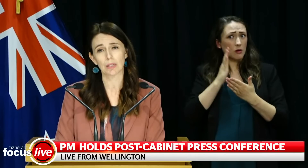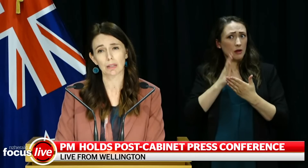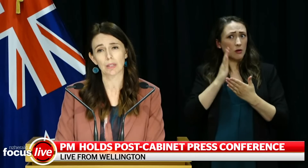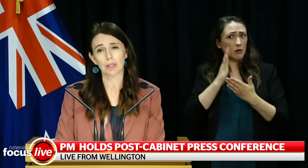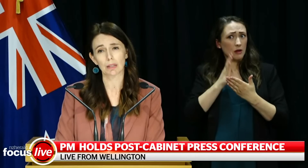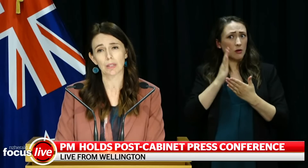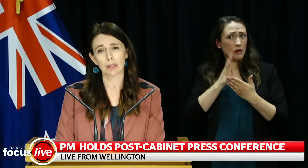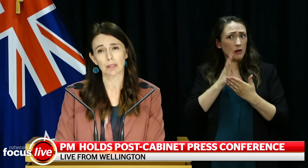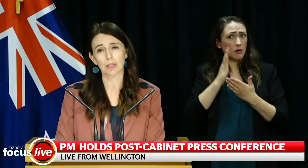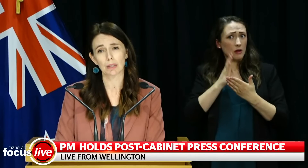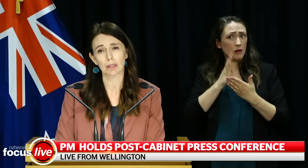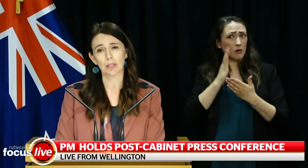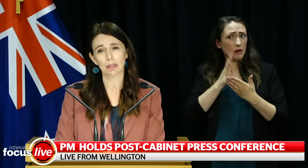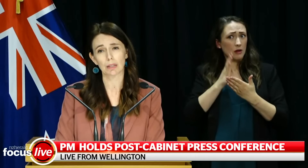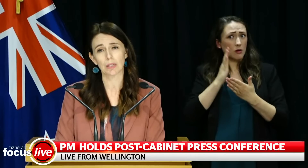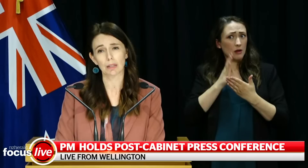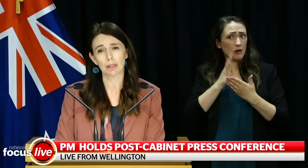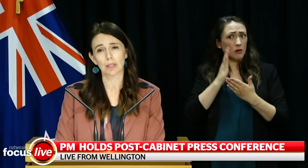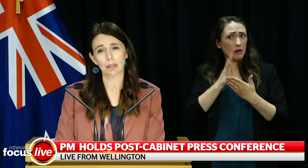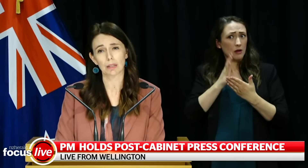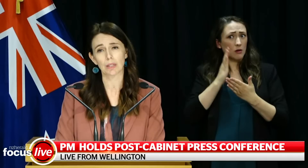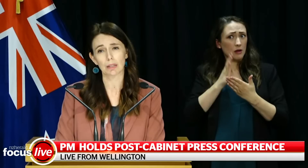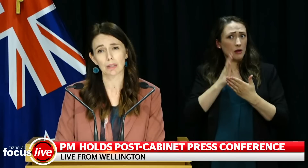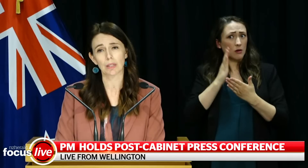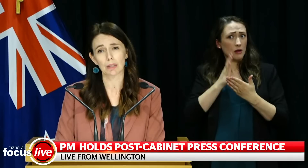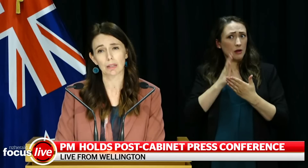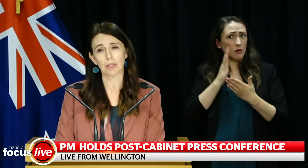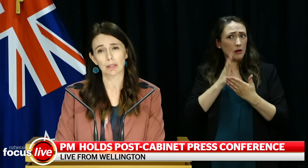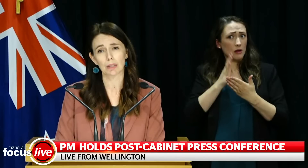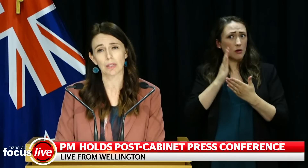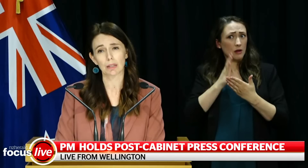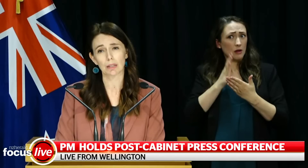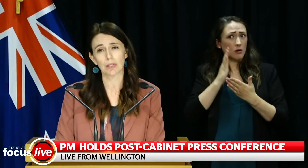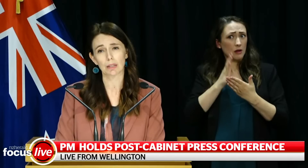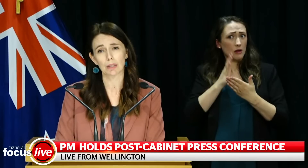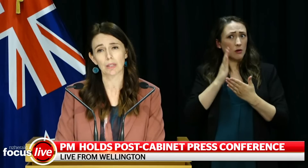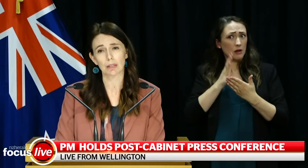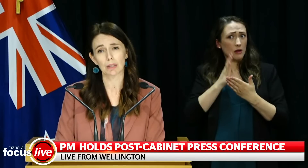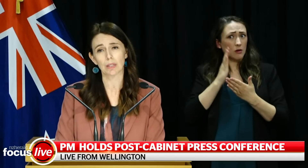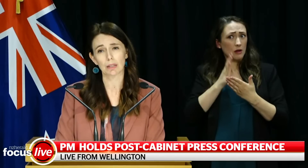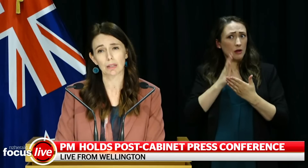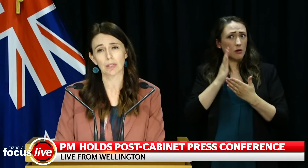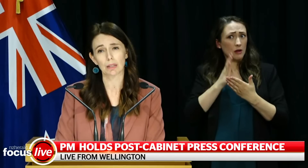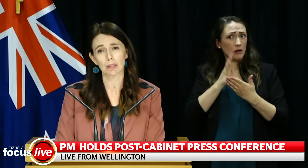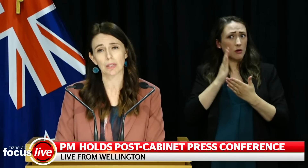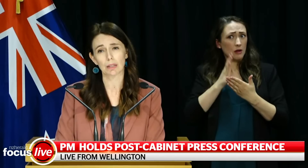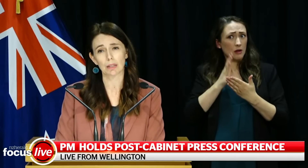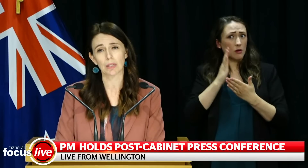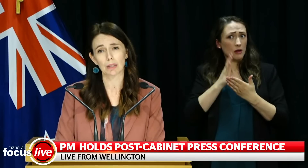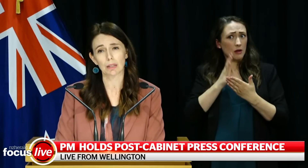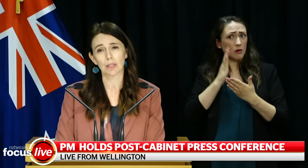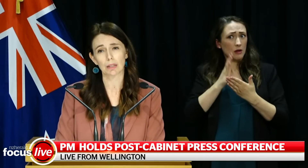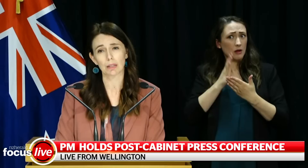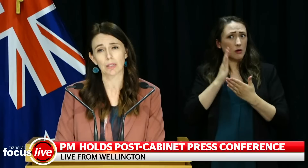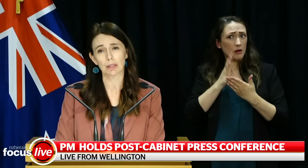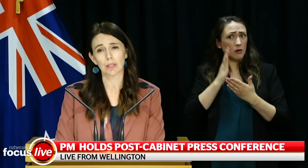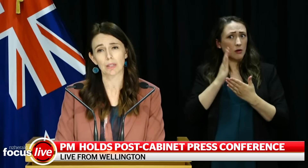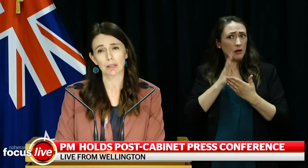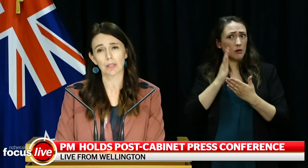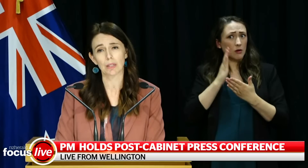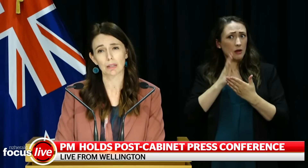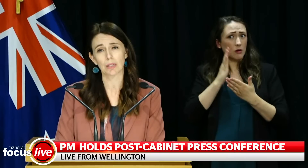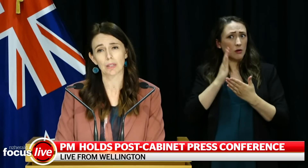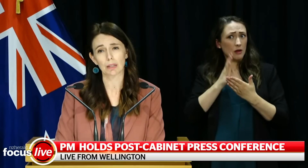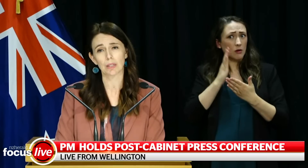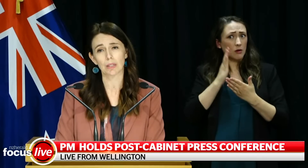international community has been. Joe, do you mind if I just come to Joe and then I'll come back on Luke and then I'll Before go I back ask to a bunch Joe. of questions, have you had a chance